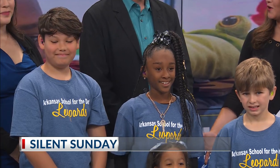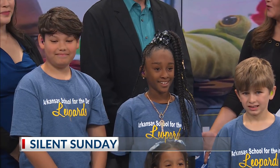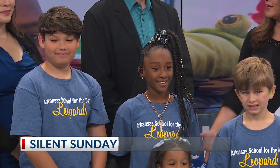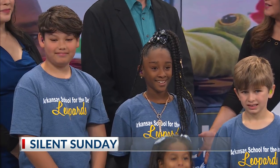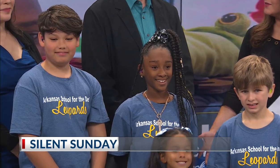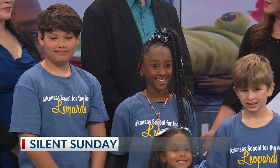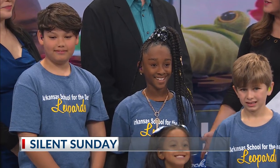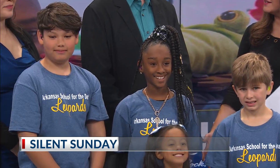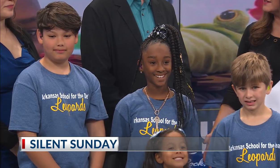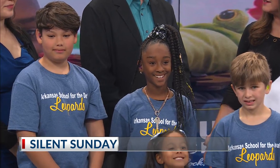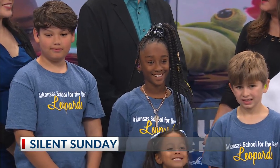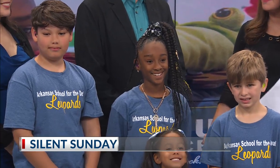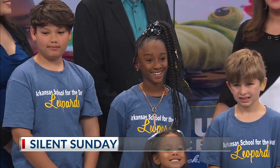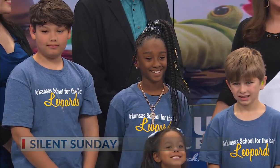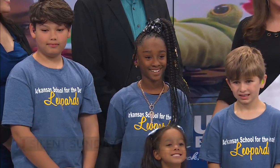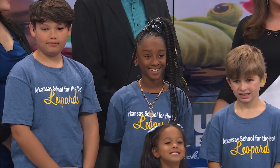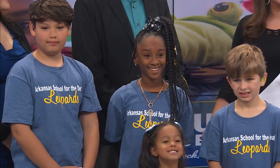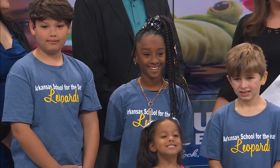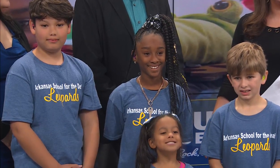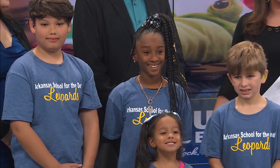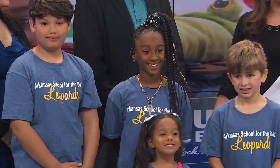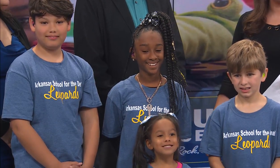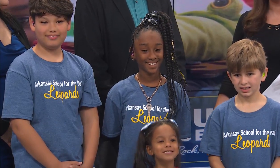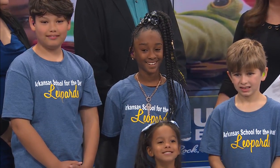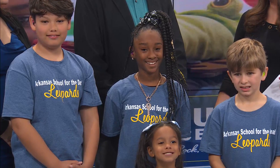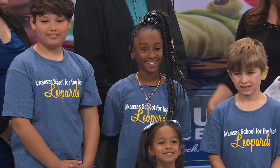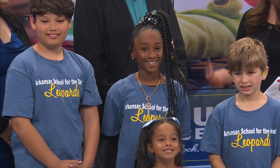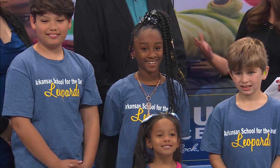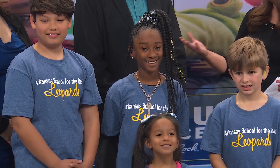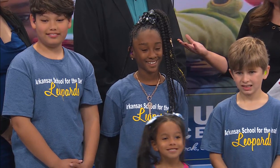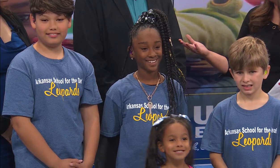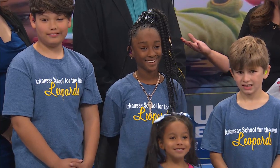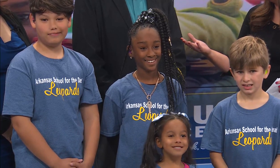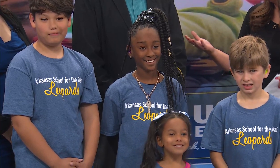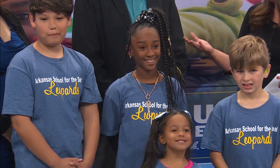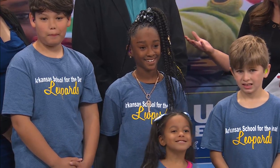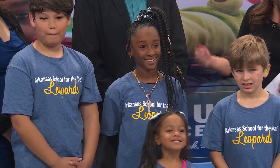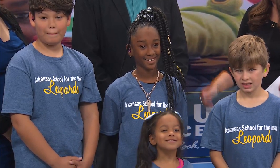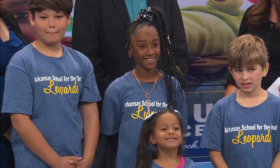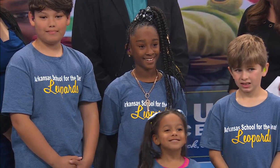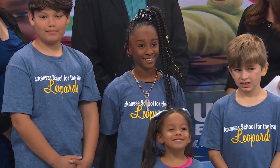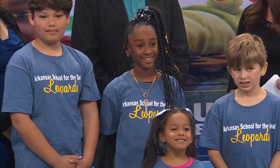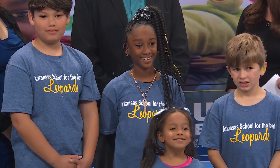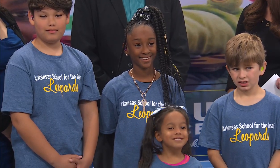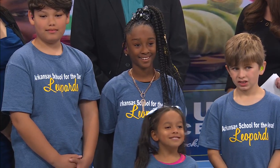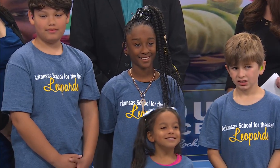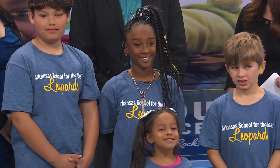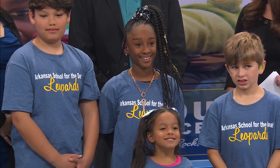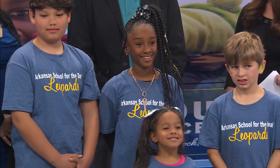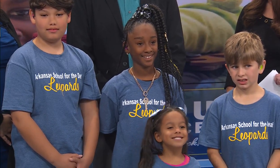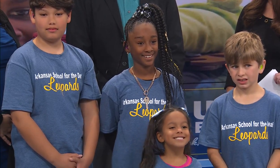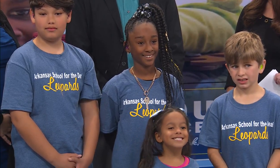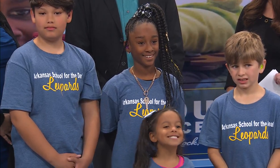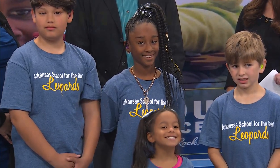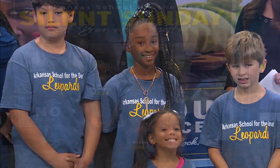early, and it's for such an amazing cause. The School for the Deaf is just incredible. Tell us all that the School for the Deaf does. Well, I have to say I'm a proud